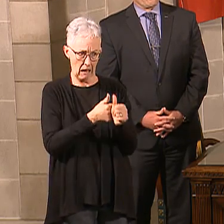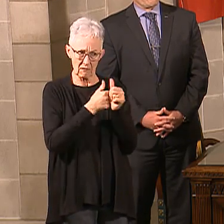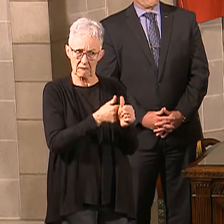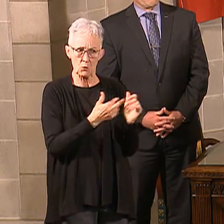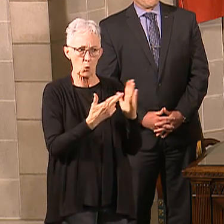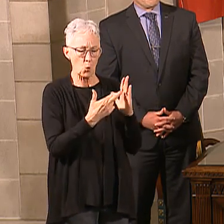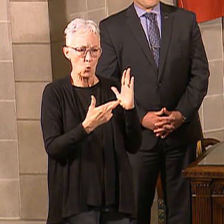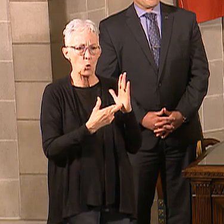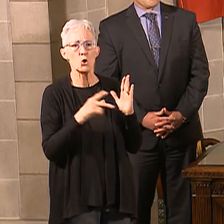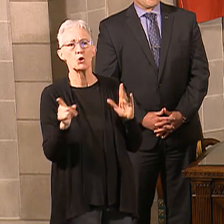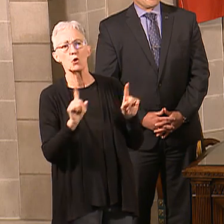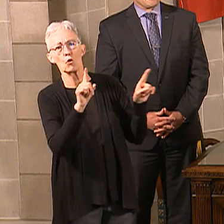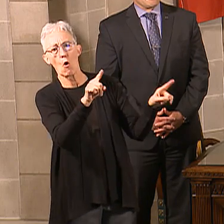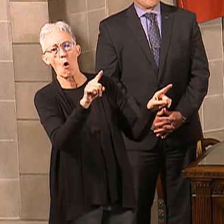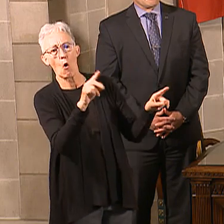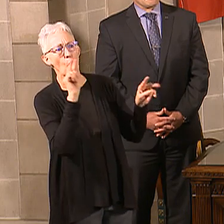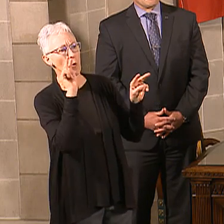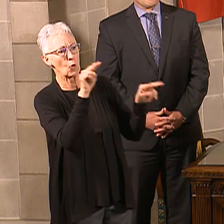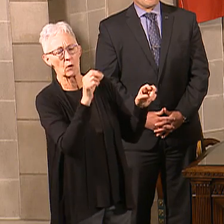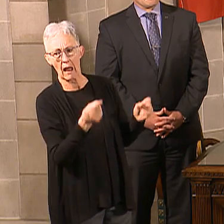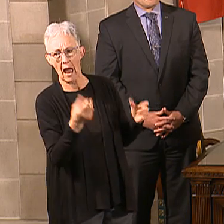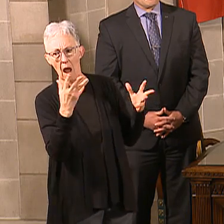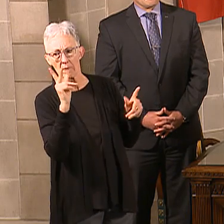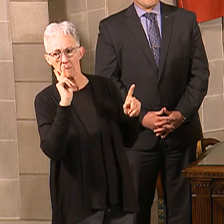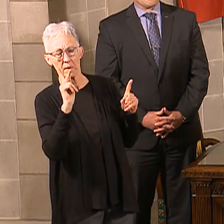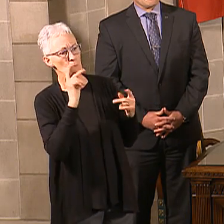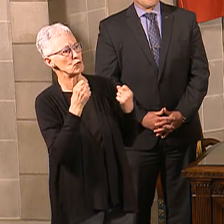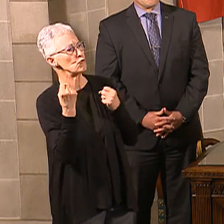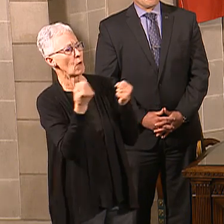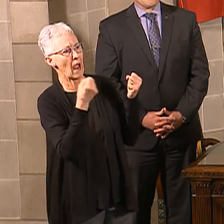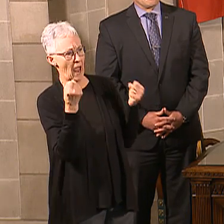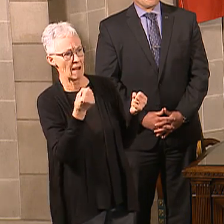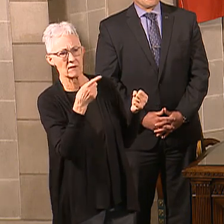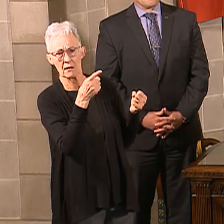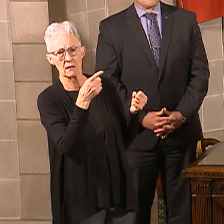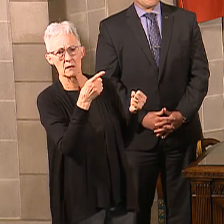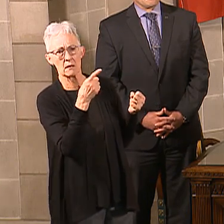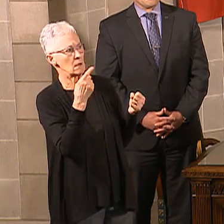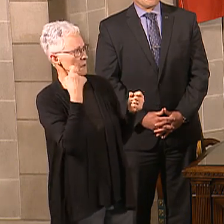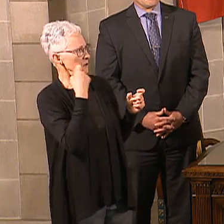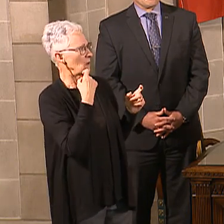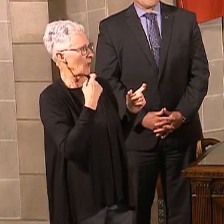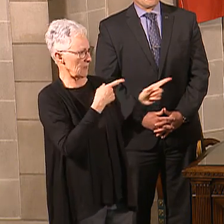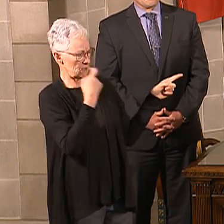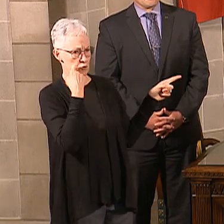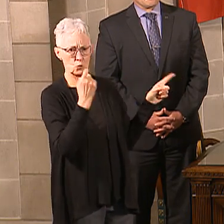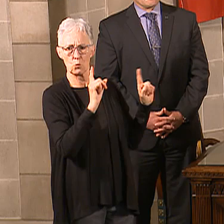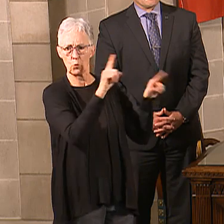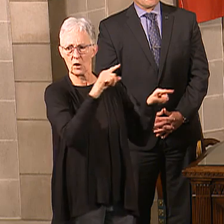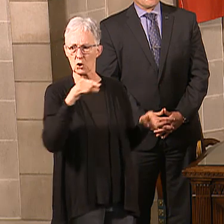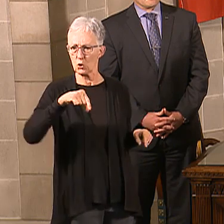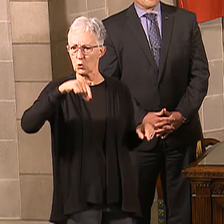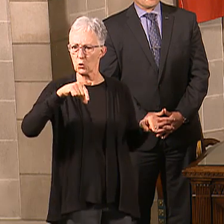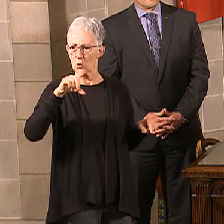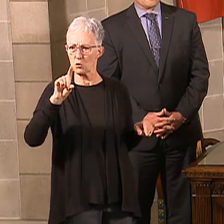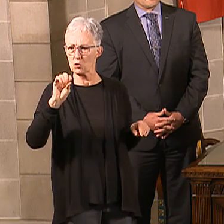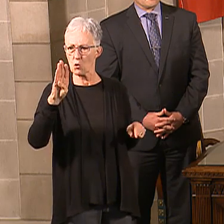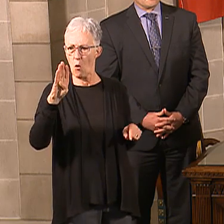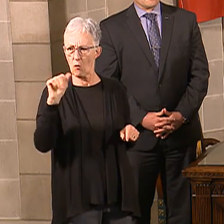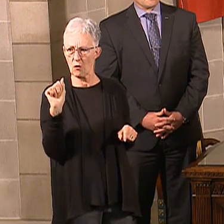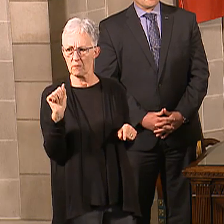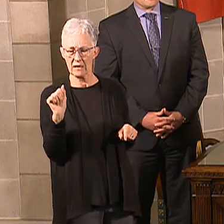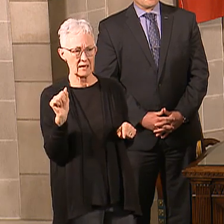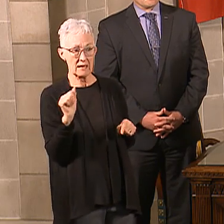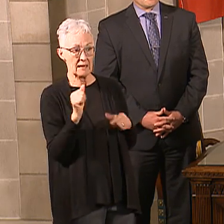Just go out and look. Go look at the traffic on the streets. Go to a restaurant. Like I said, I was just at Qdoba. You know, they weren't allowing any dining, even though it